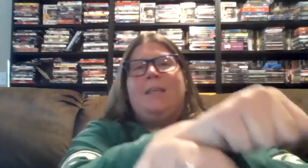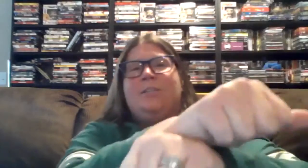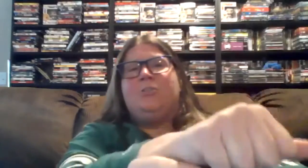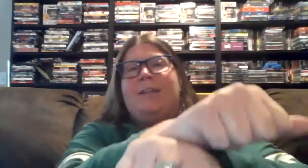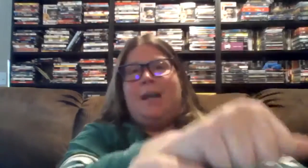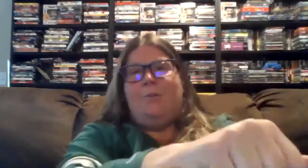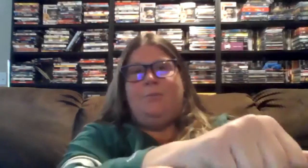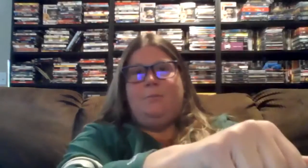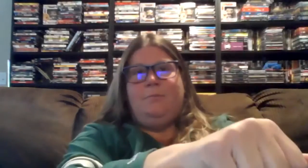pointing straight down.